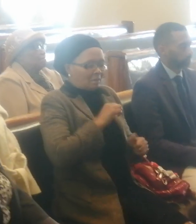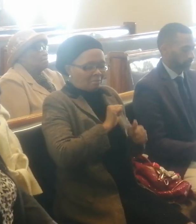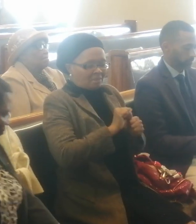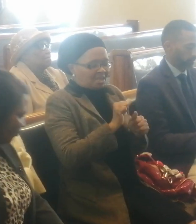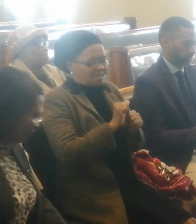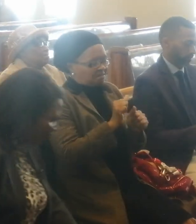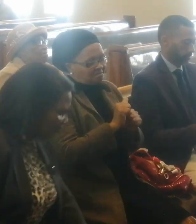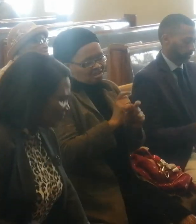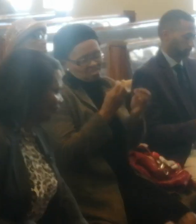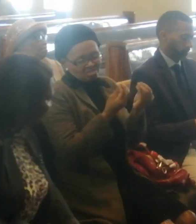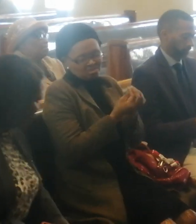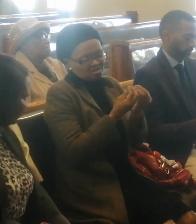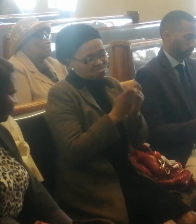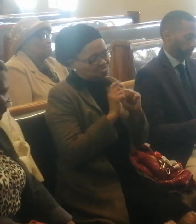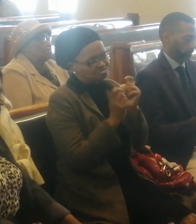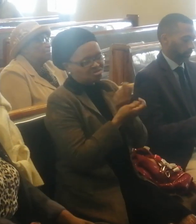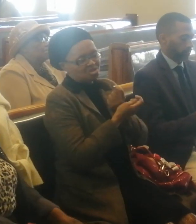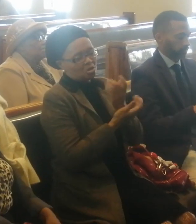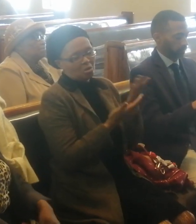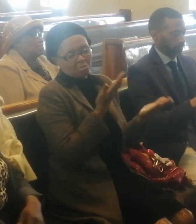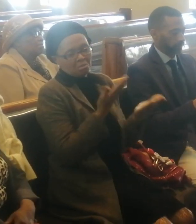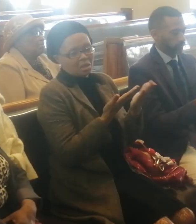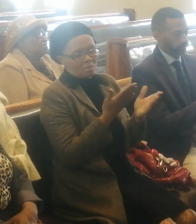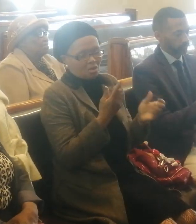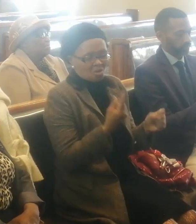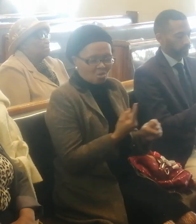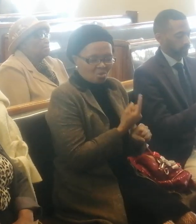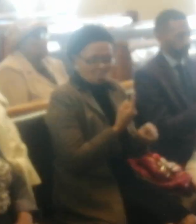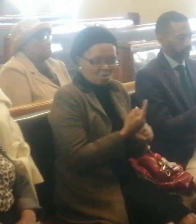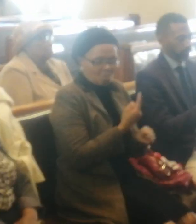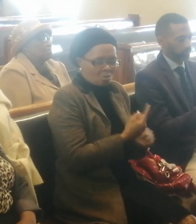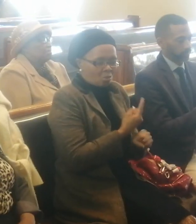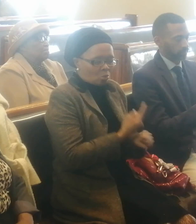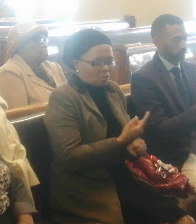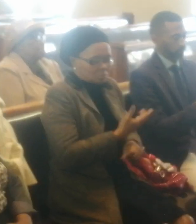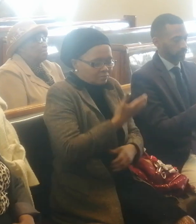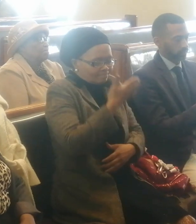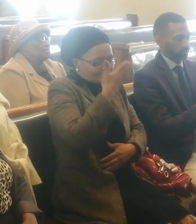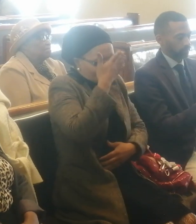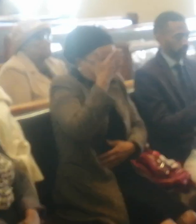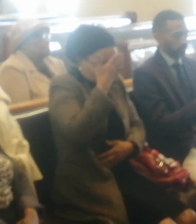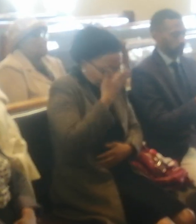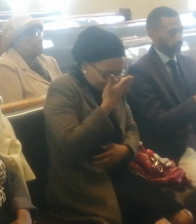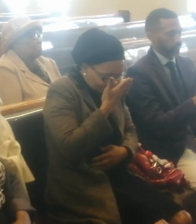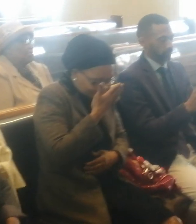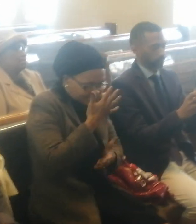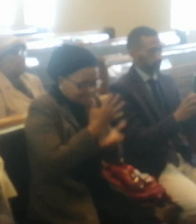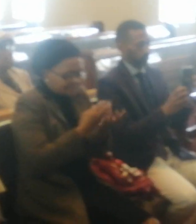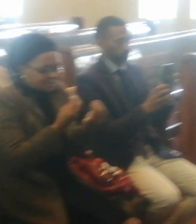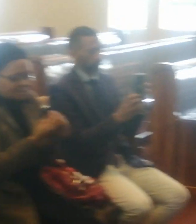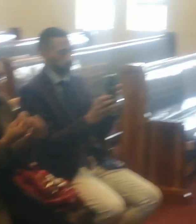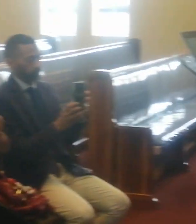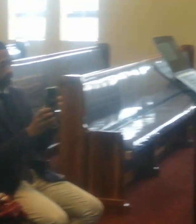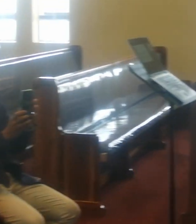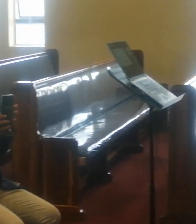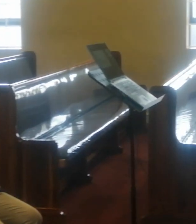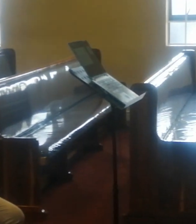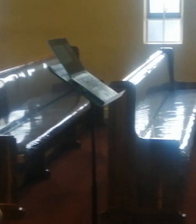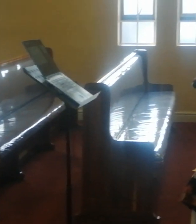this"? Always mourning the something you never had that you wished